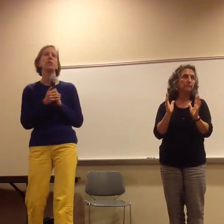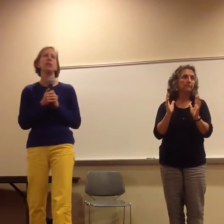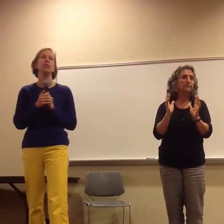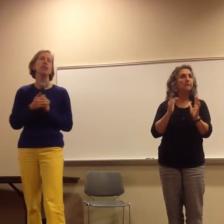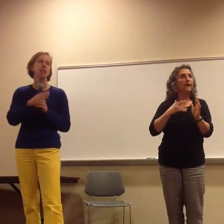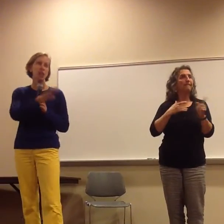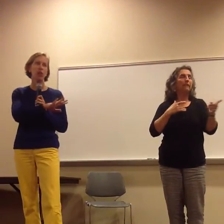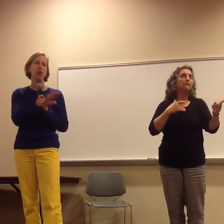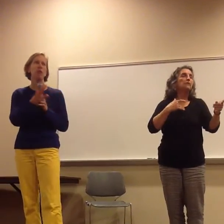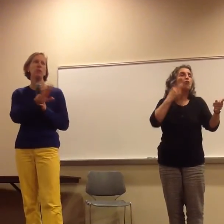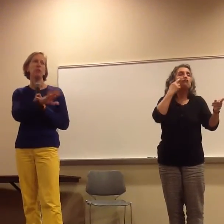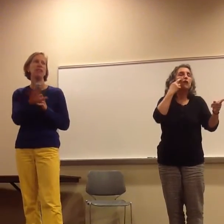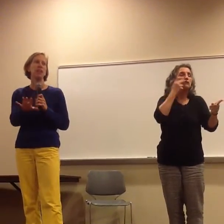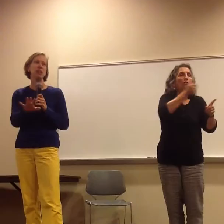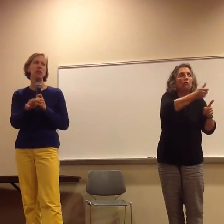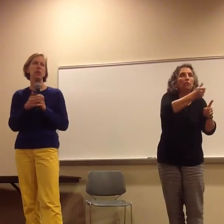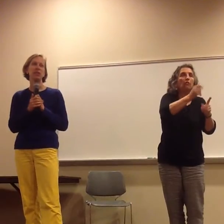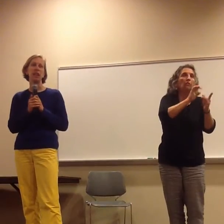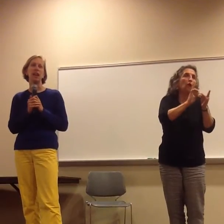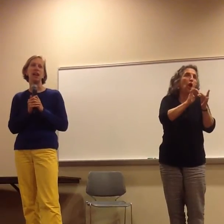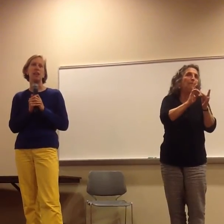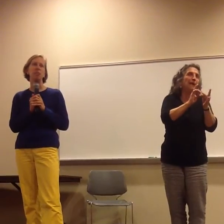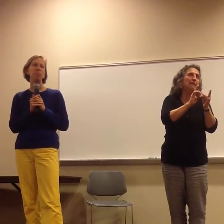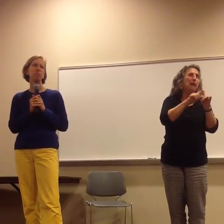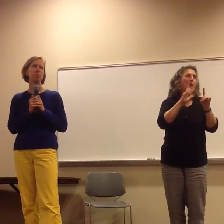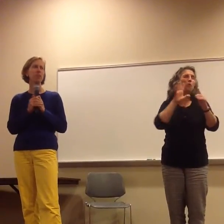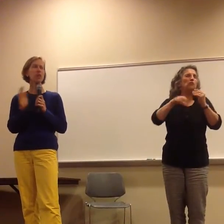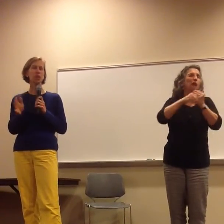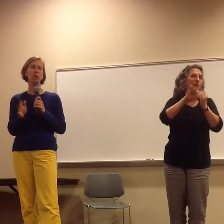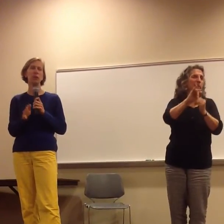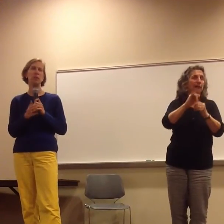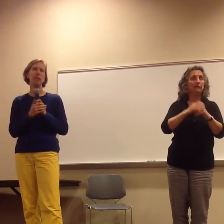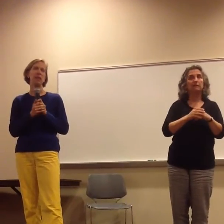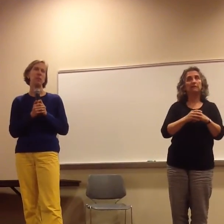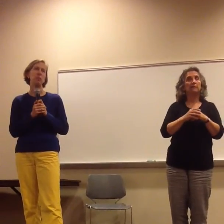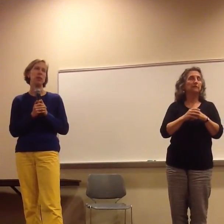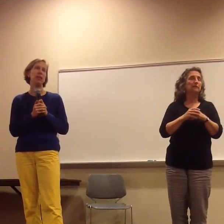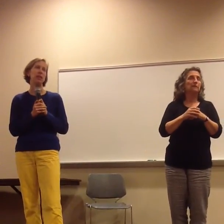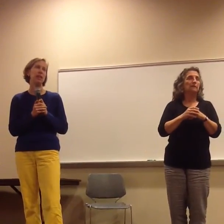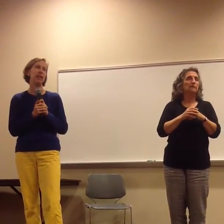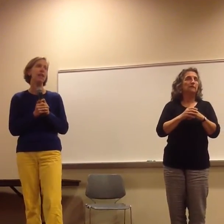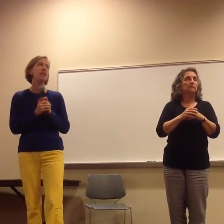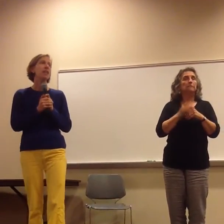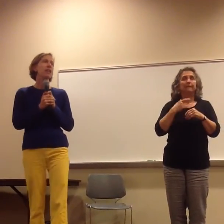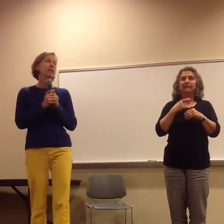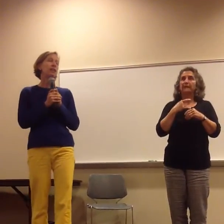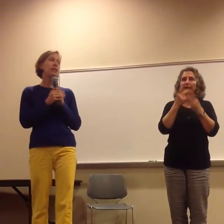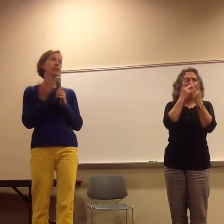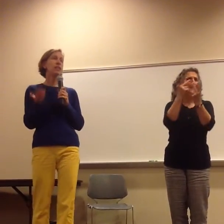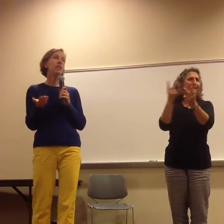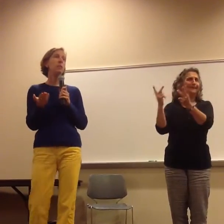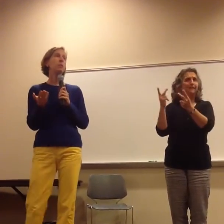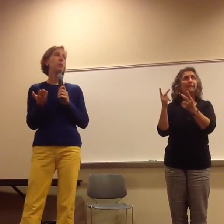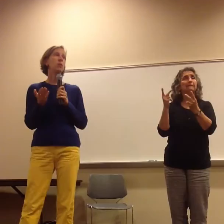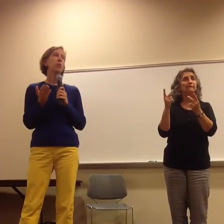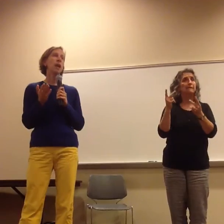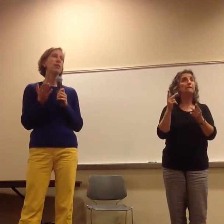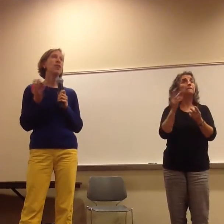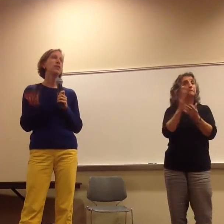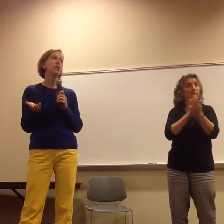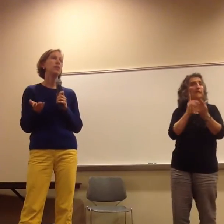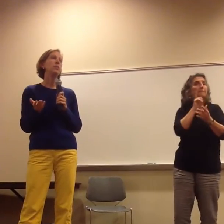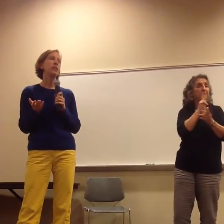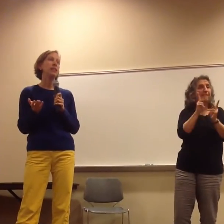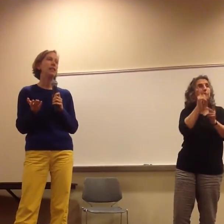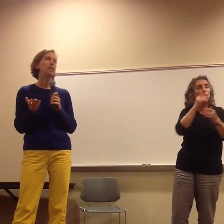like her comment was getting towards that. So I want to make that point clear that these deaf people who